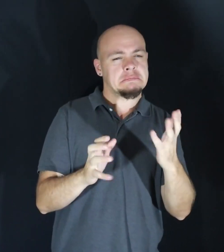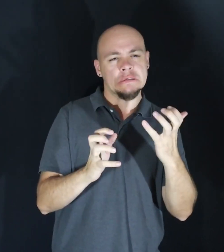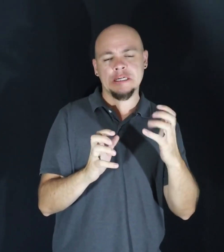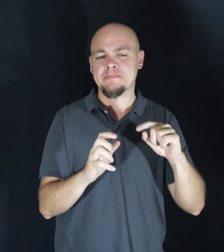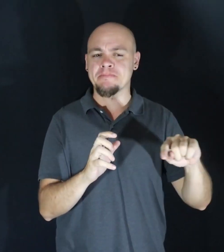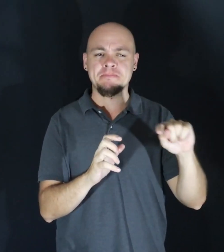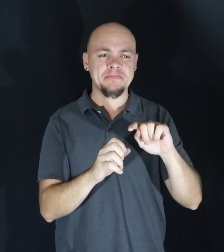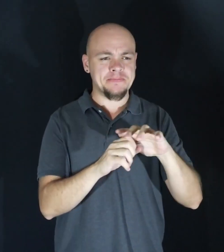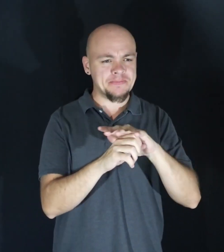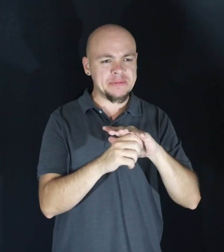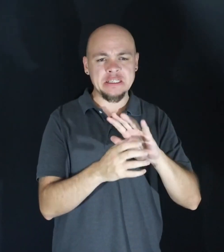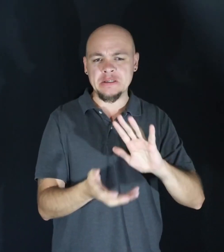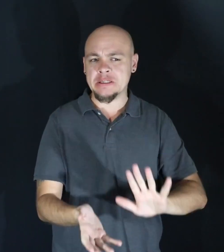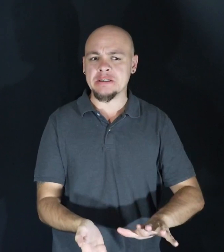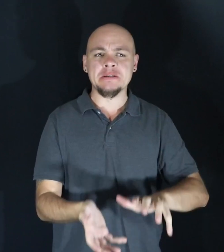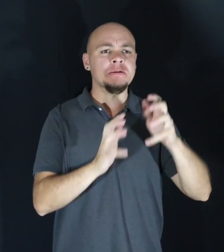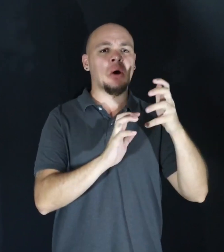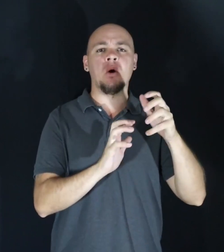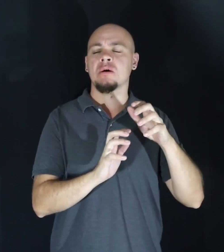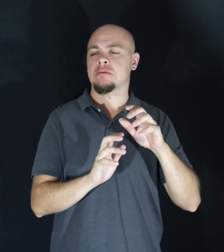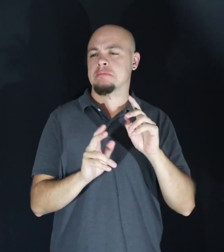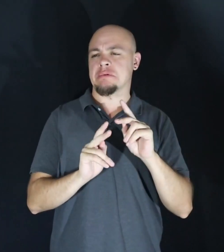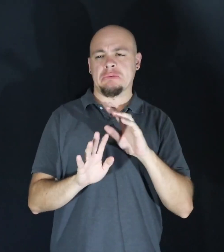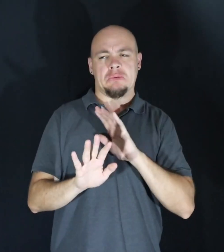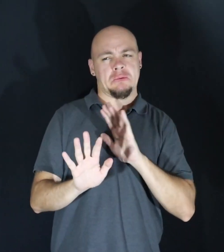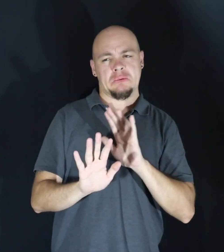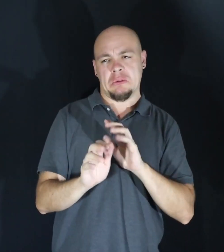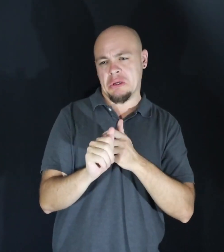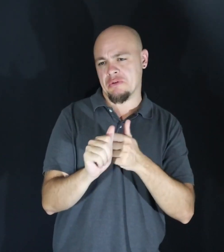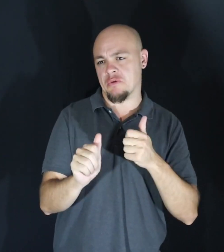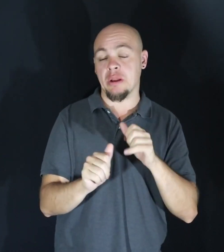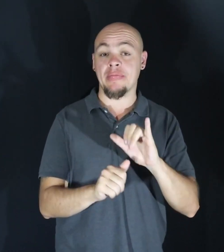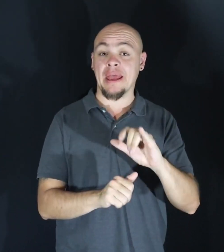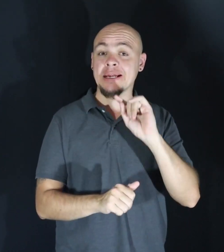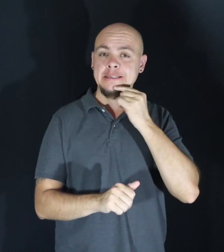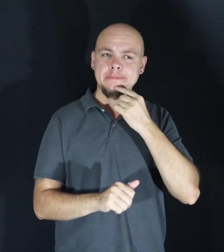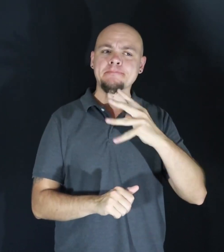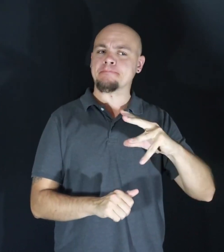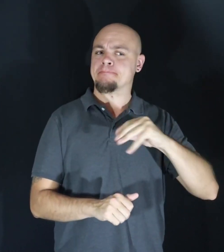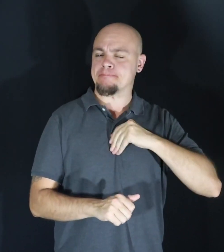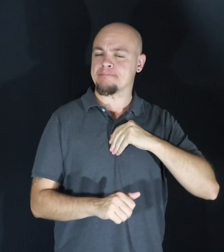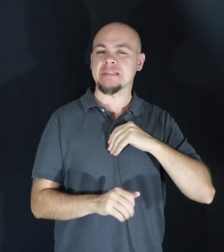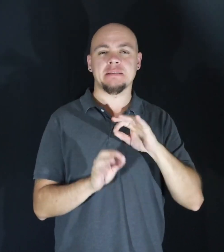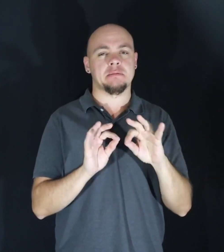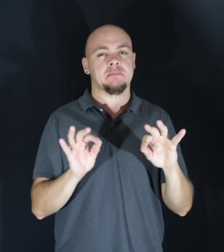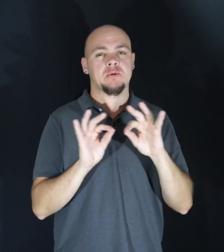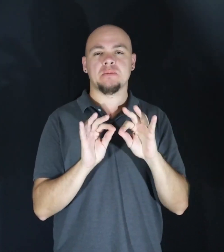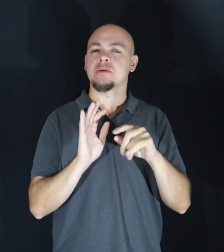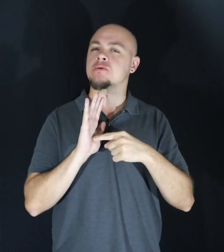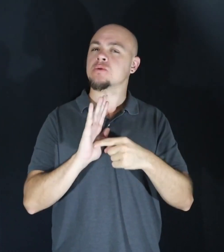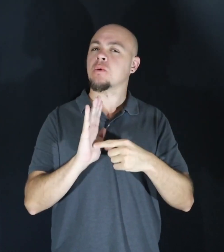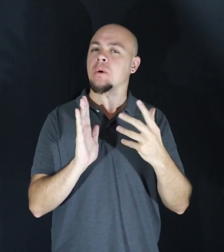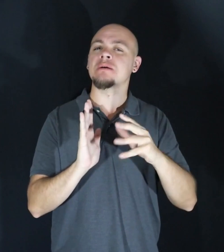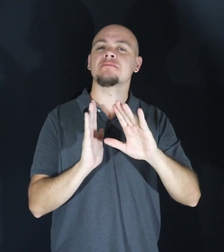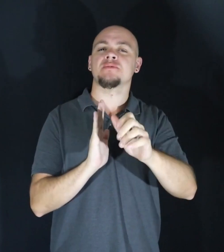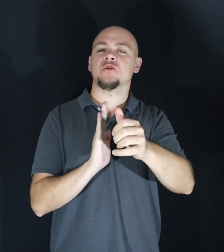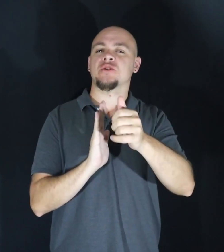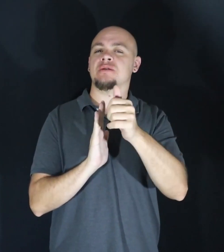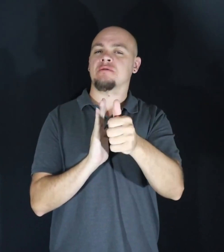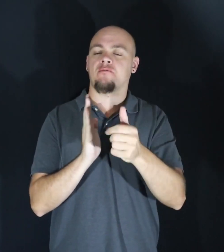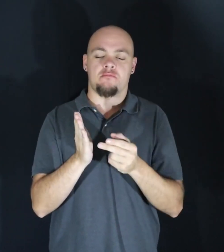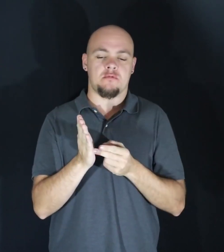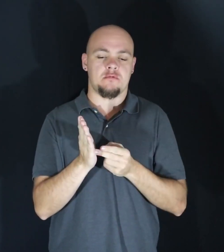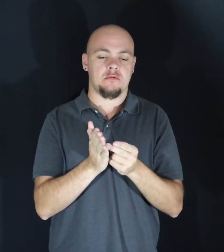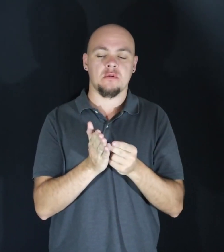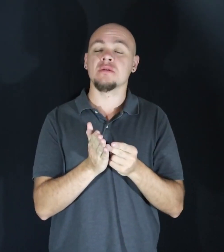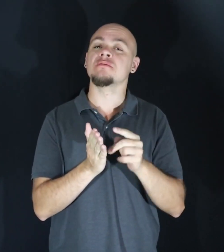prefer to avoid. Embracing this intensity is crucial. It reflects your authentic self and is a